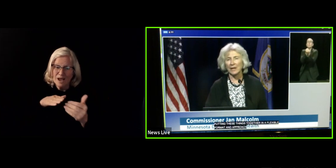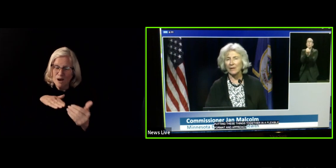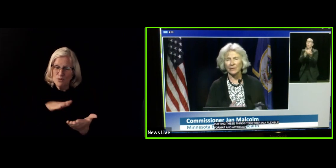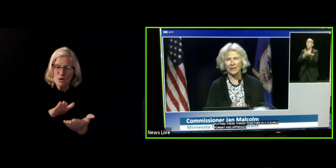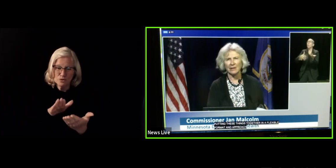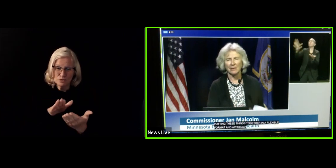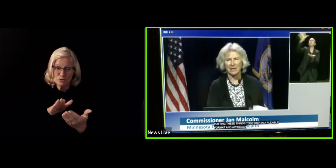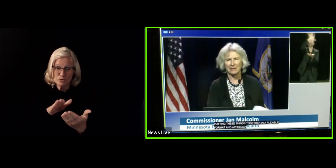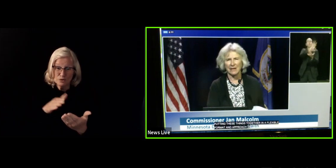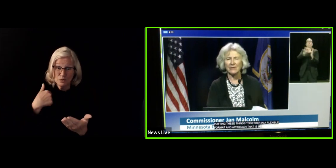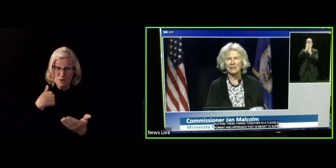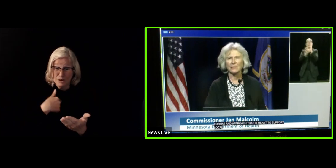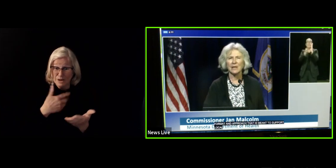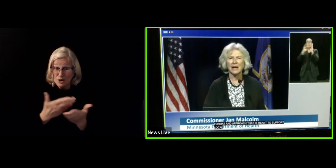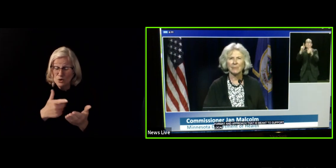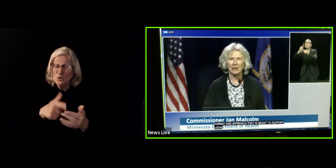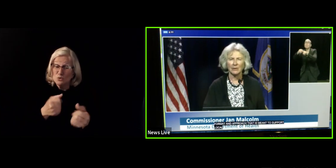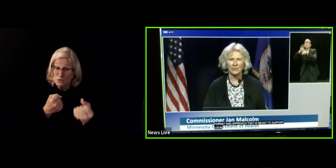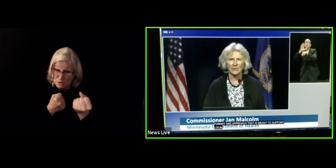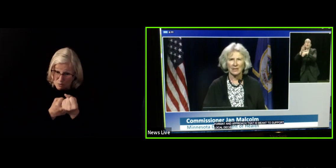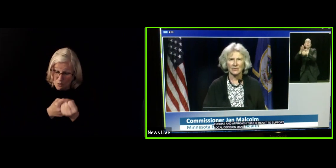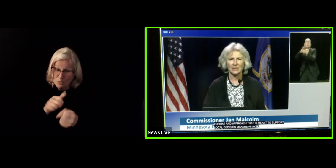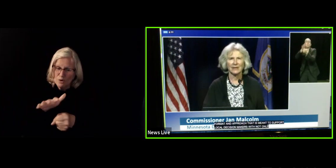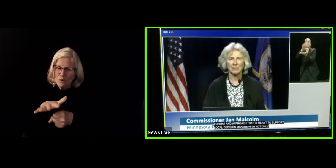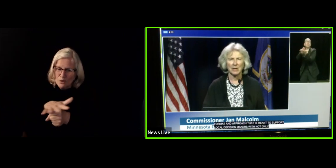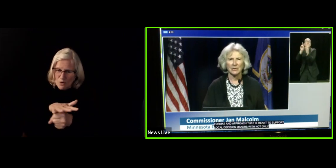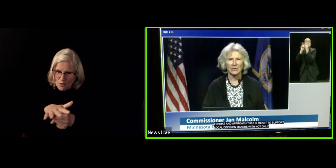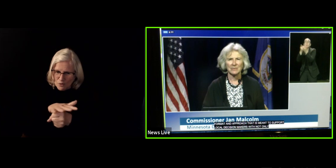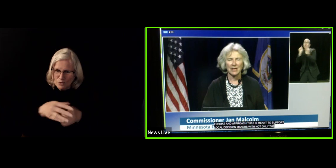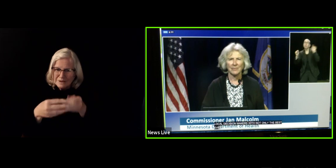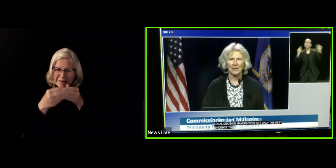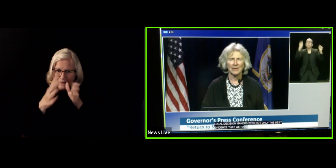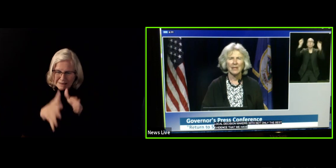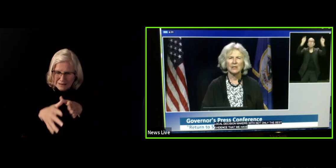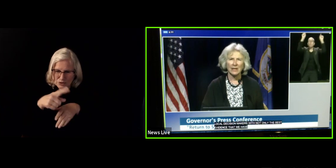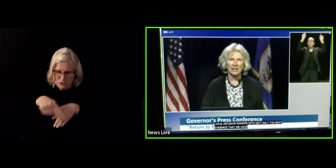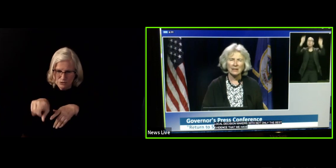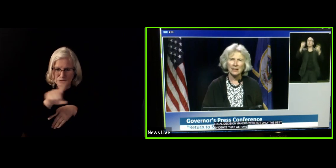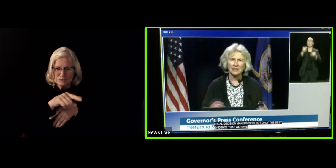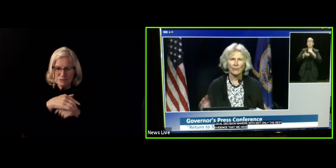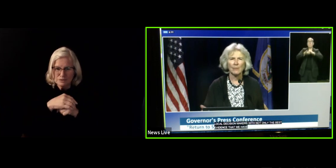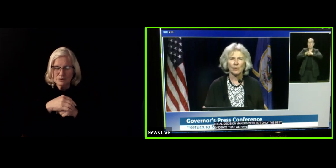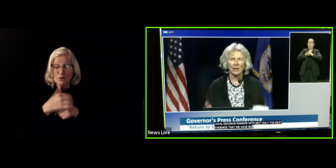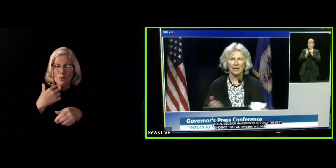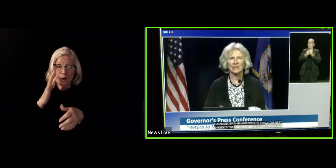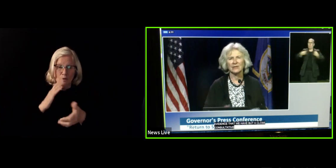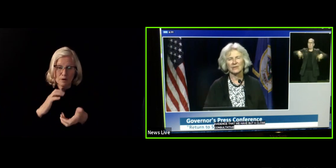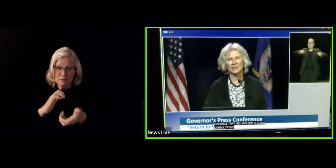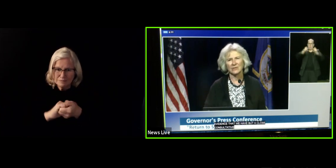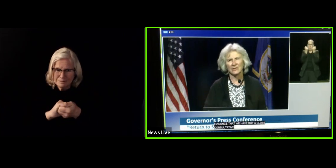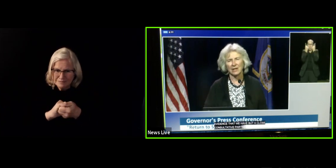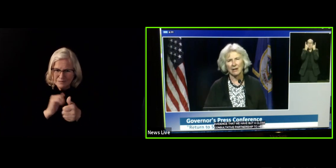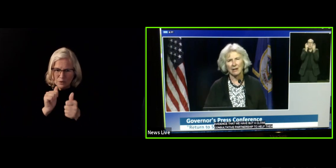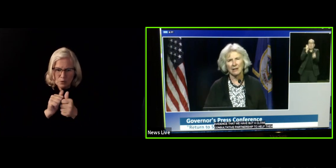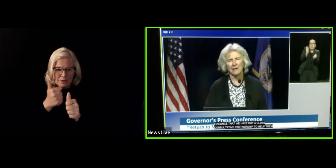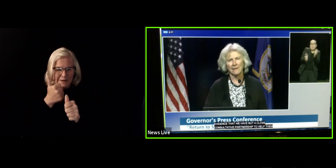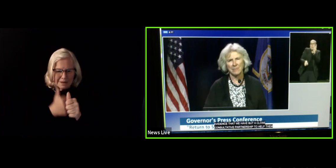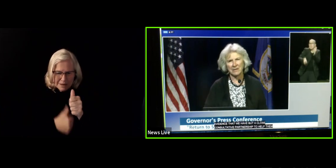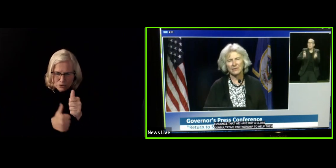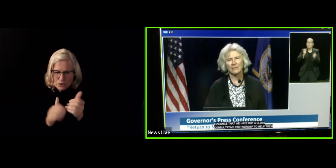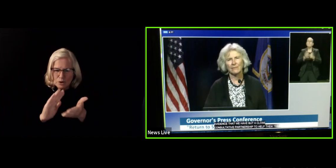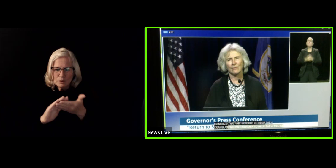not only the best evidence that we have, but a close consultative partnership to help them translate this framework into decisions that are